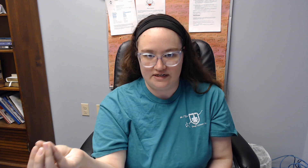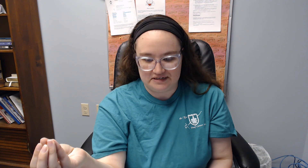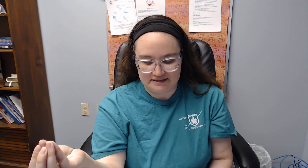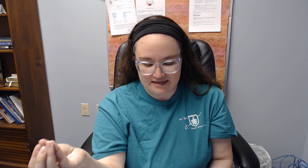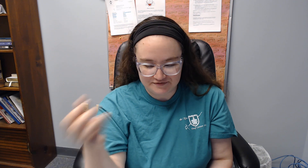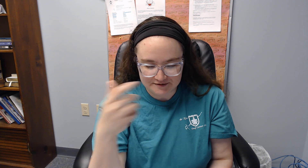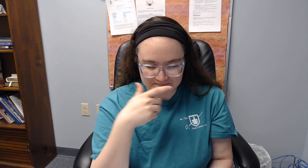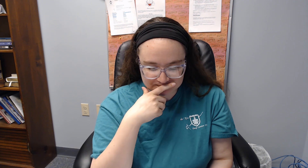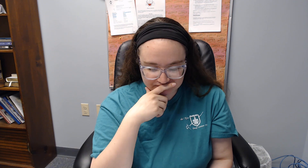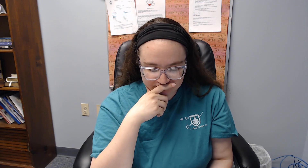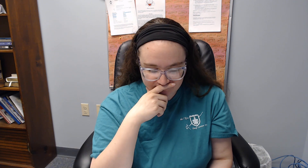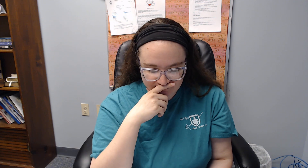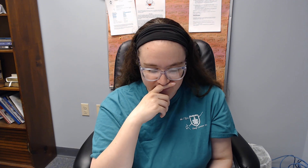left.